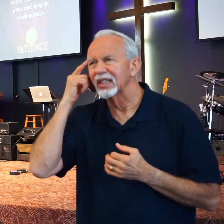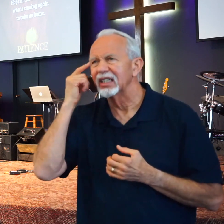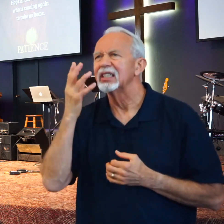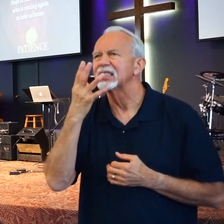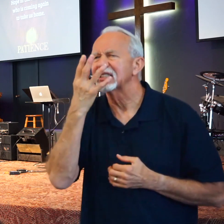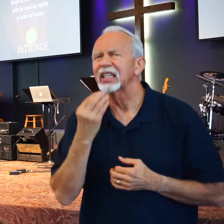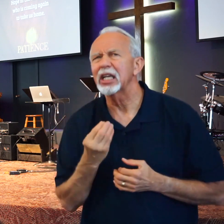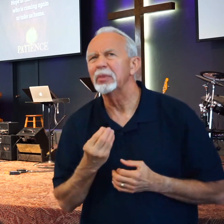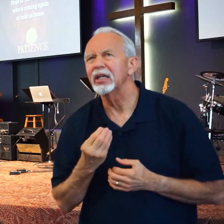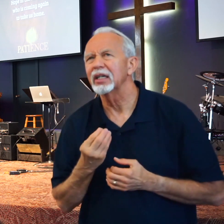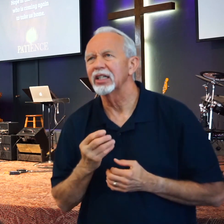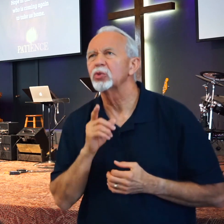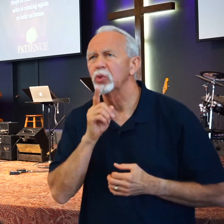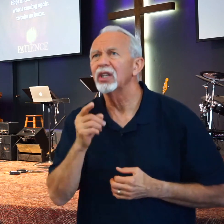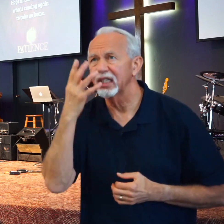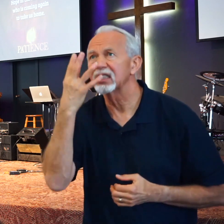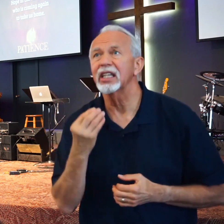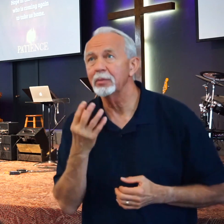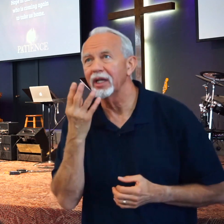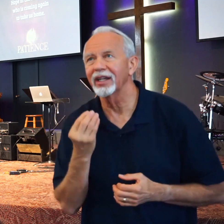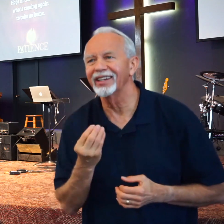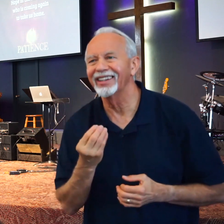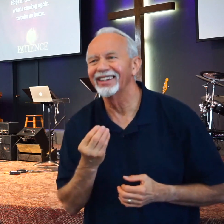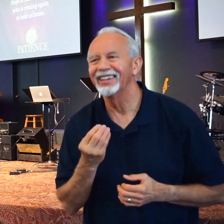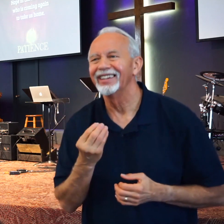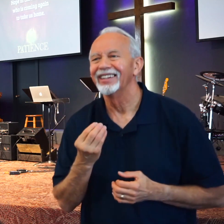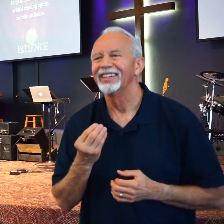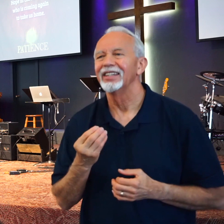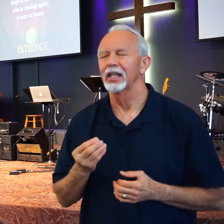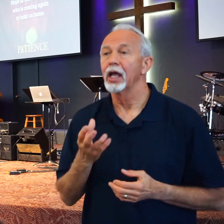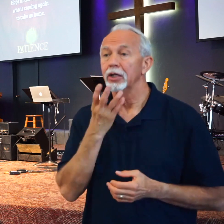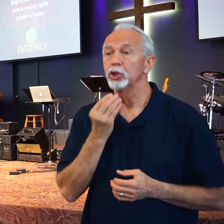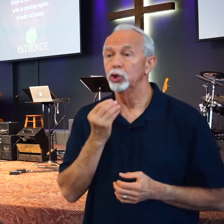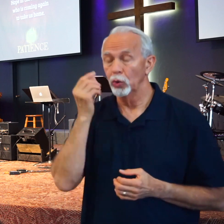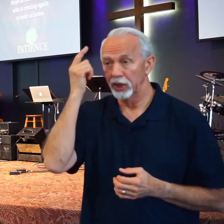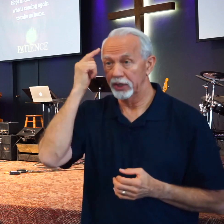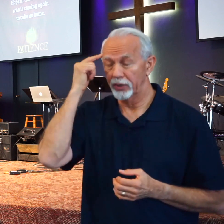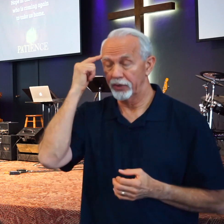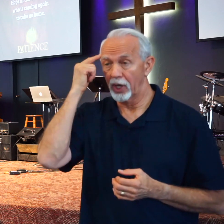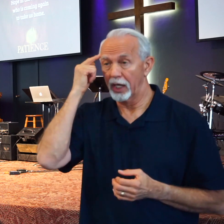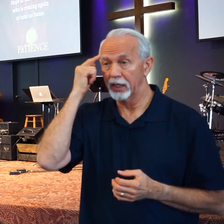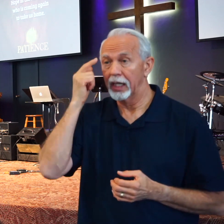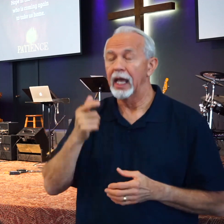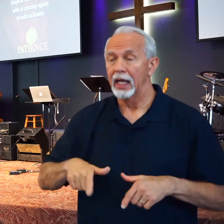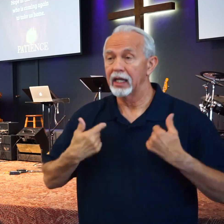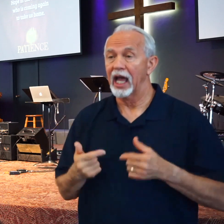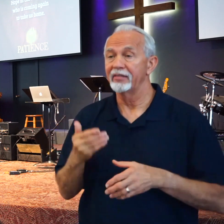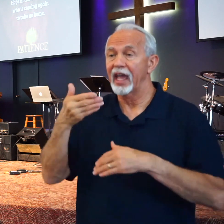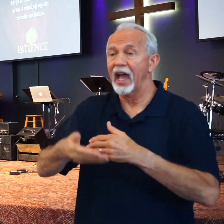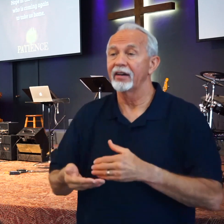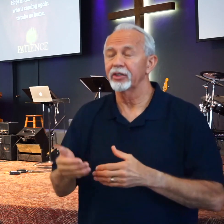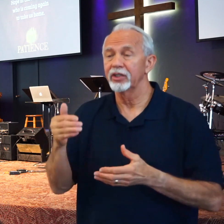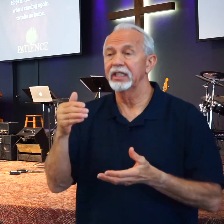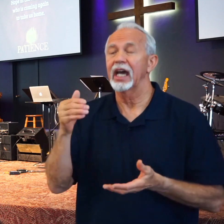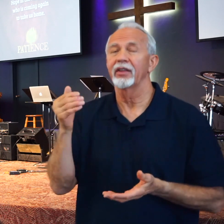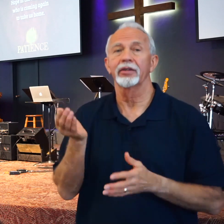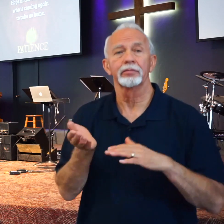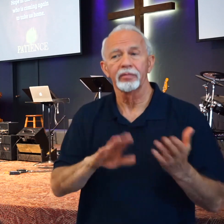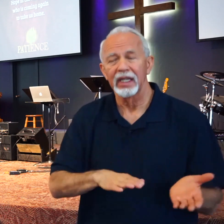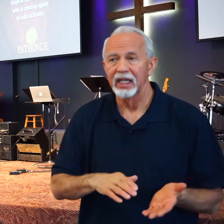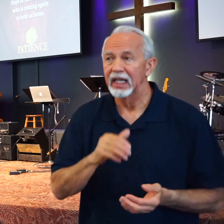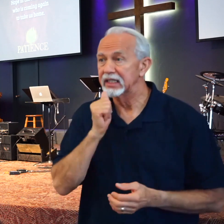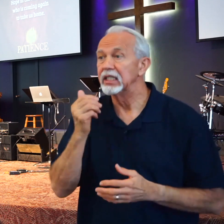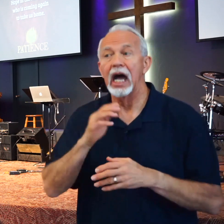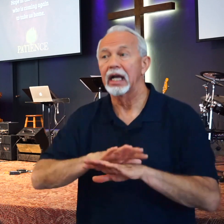a little too literally. As I mentioned, Jewish thought on life after death was hotly debated then, and it's even unclear